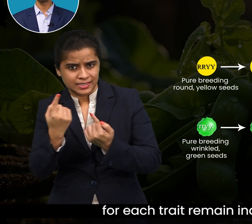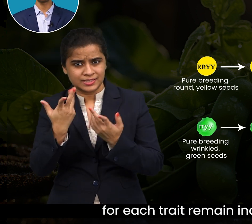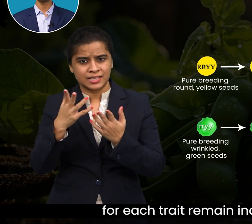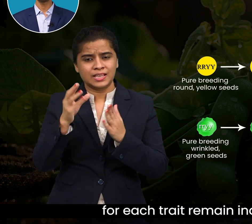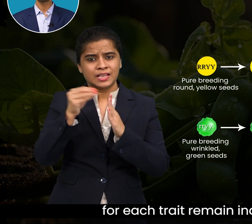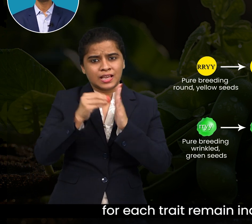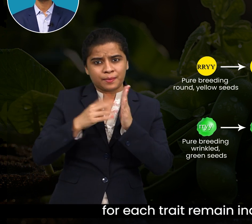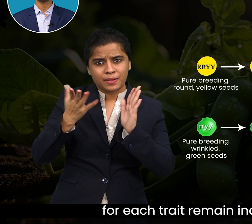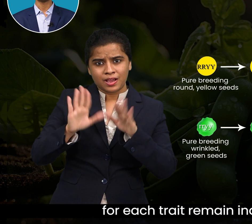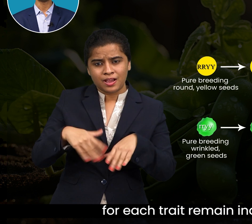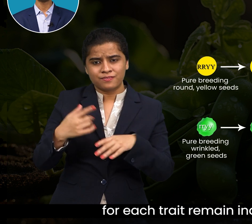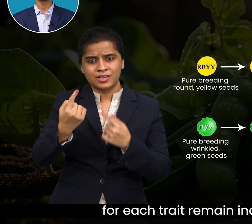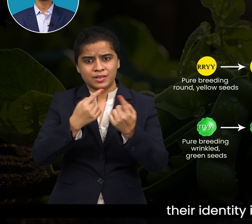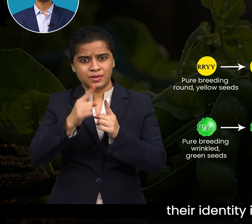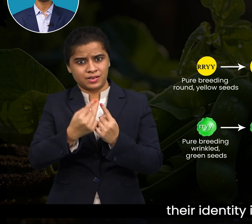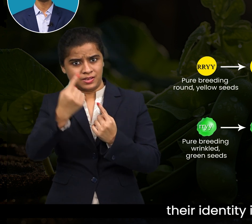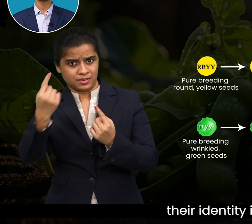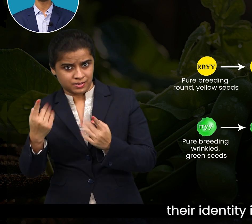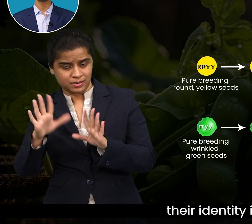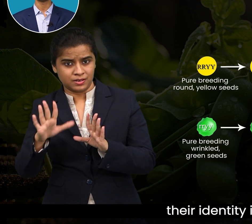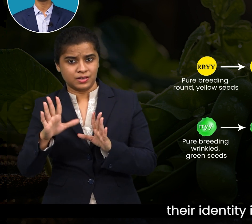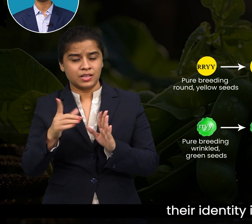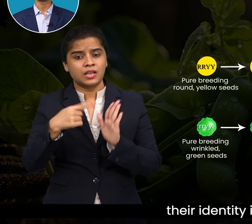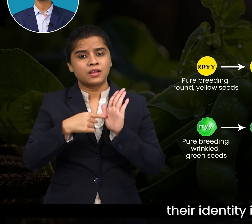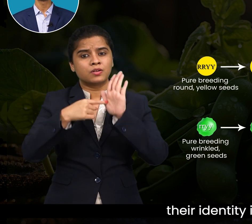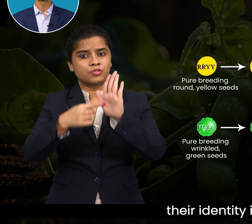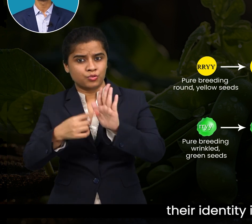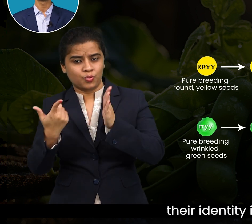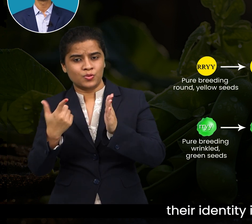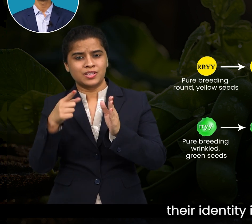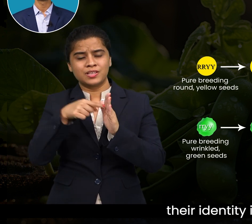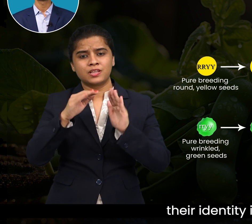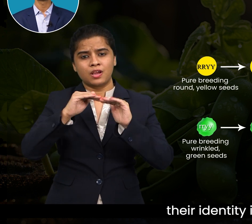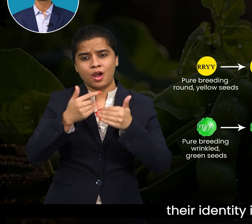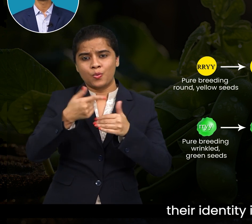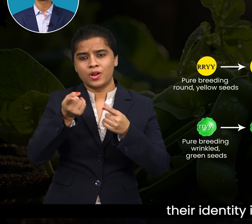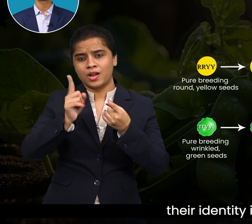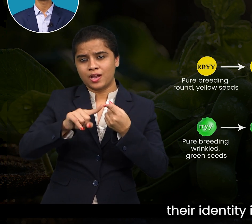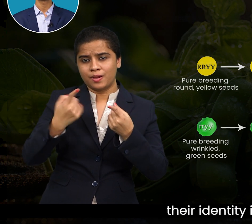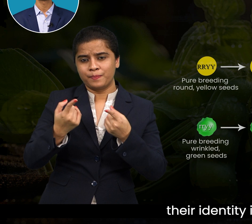remain independent and maintain their identity in the gametes.